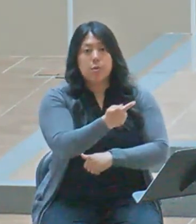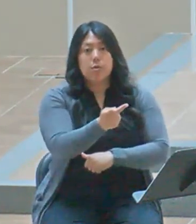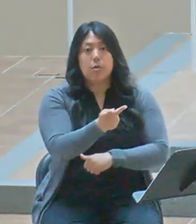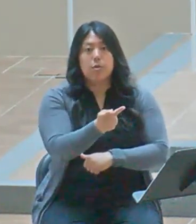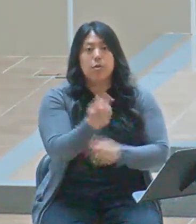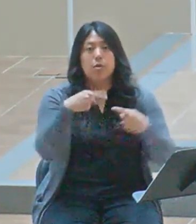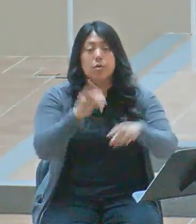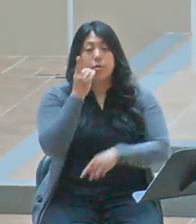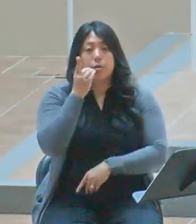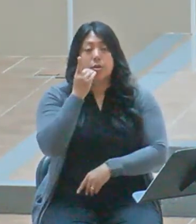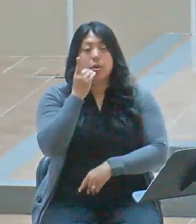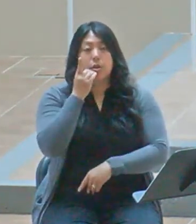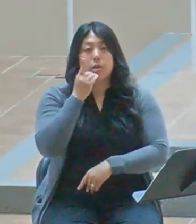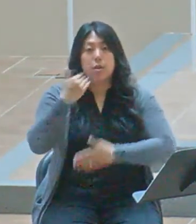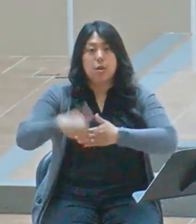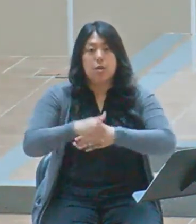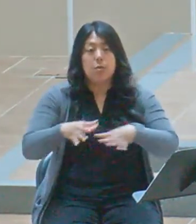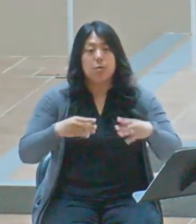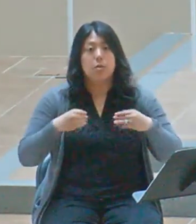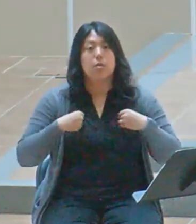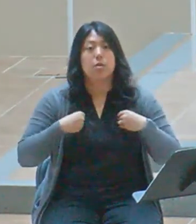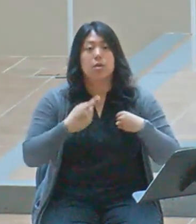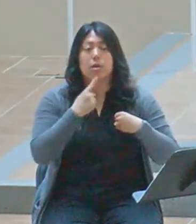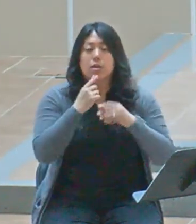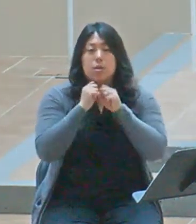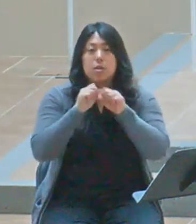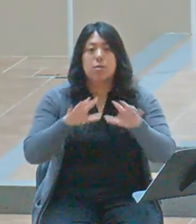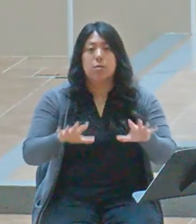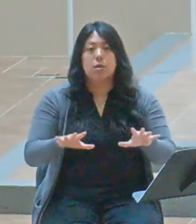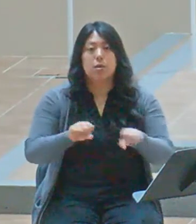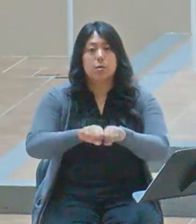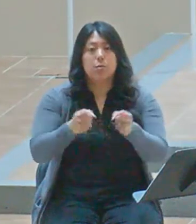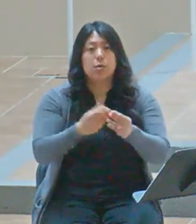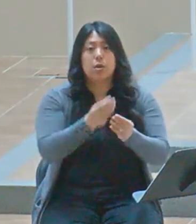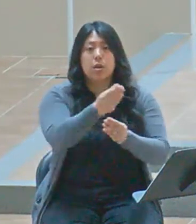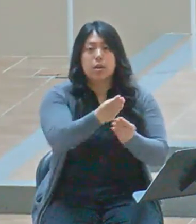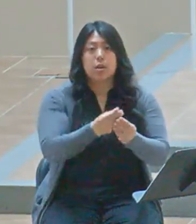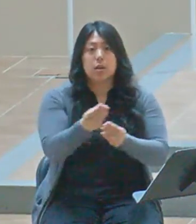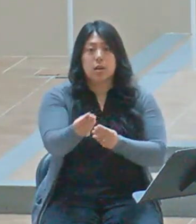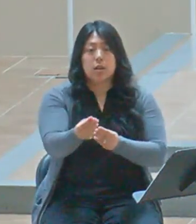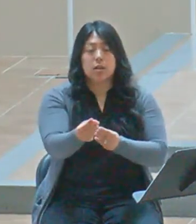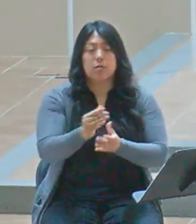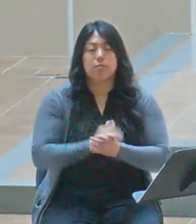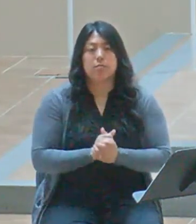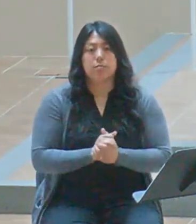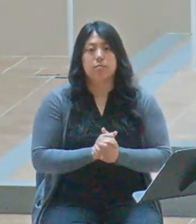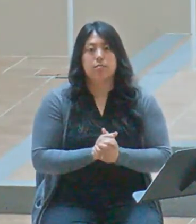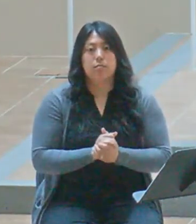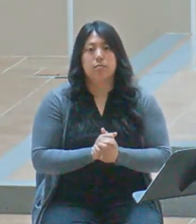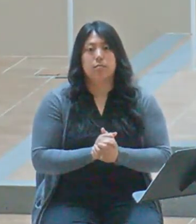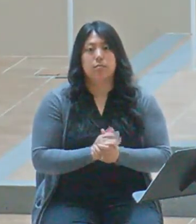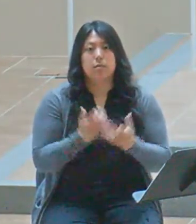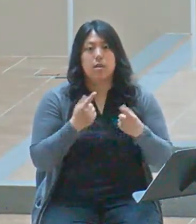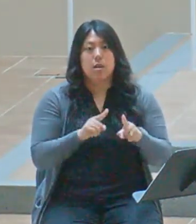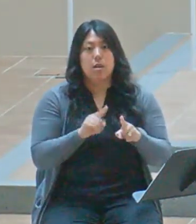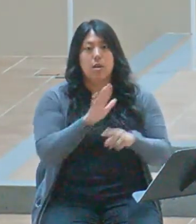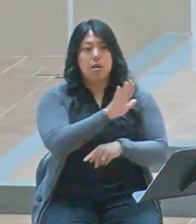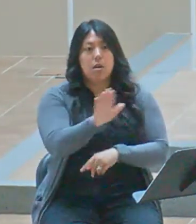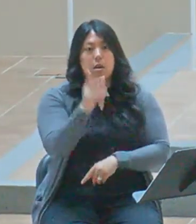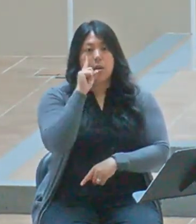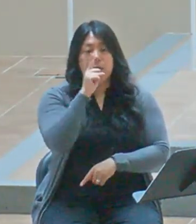table, he took bread, said the blessing, broke it, and gave it to them. With that,